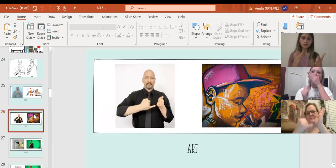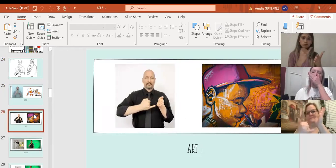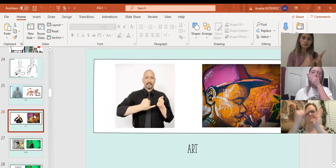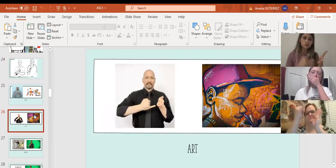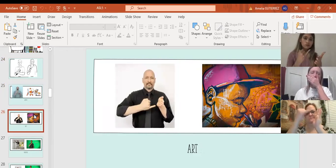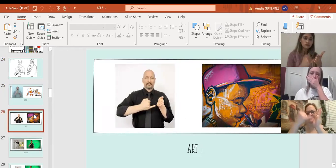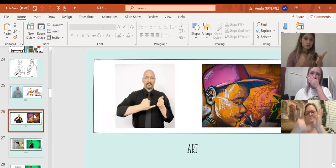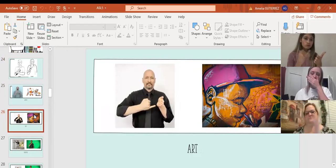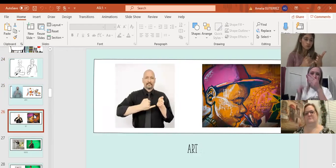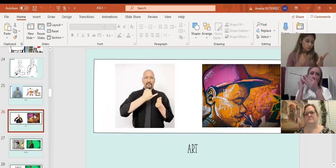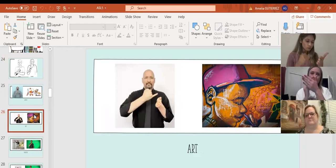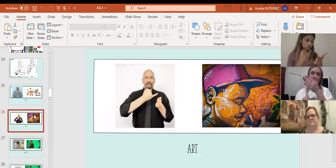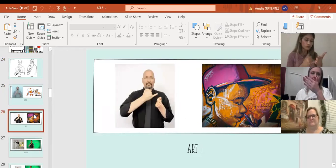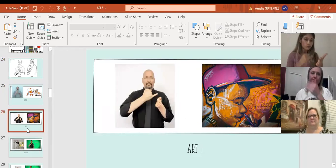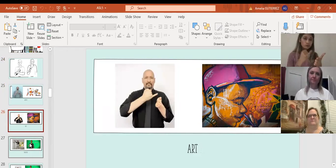Art.